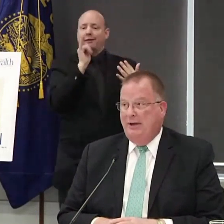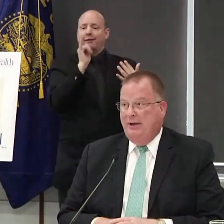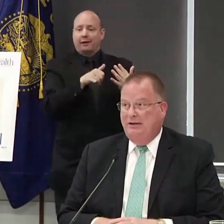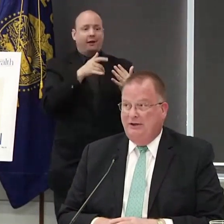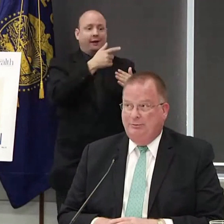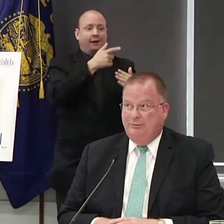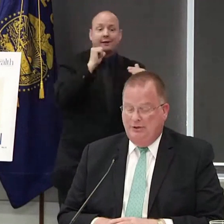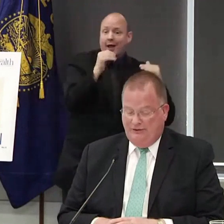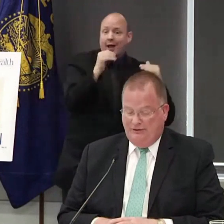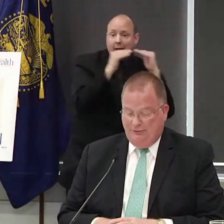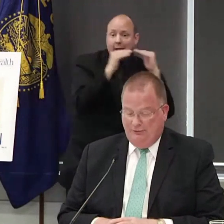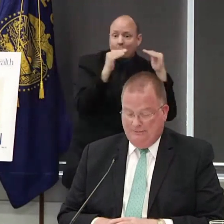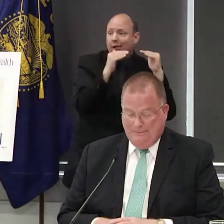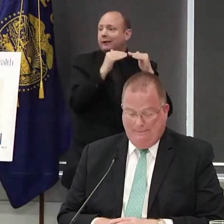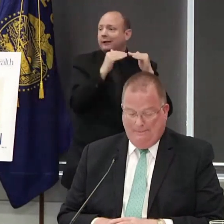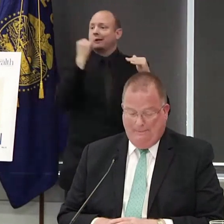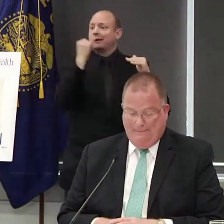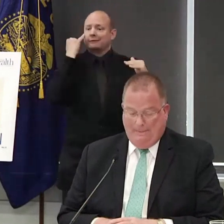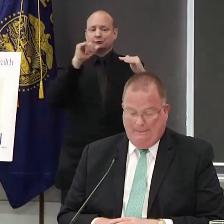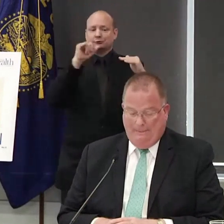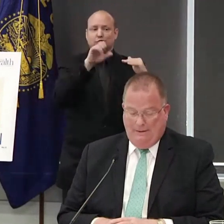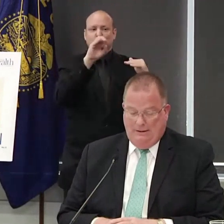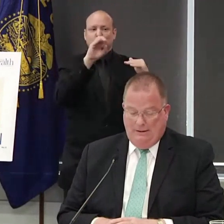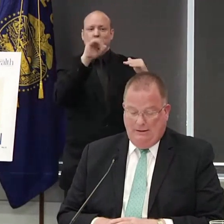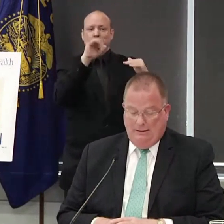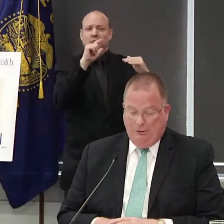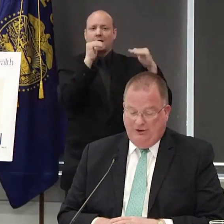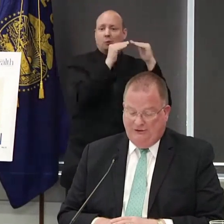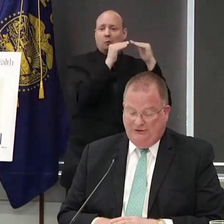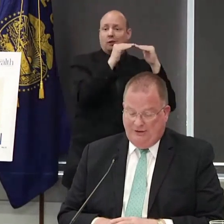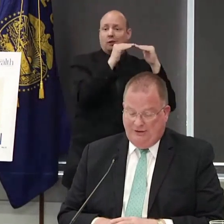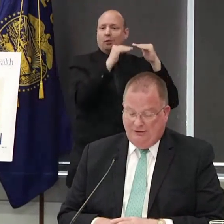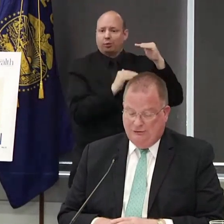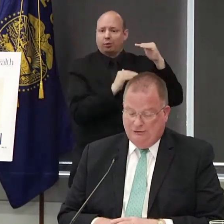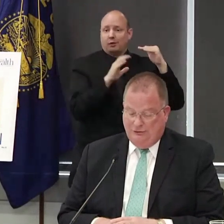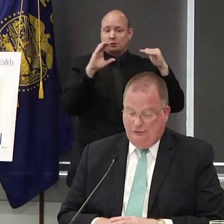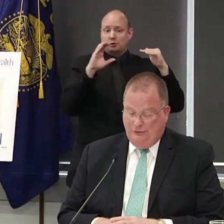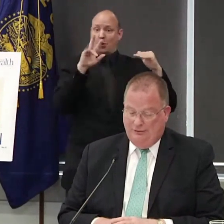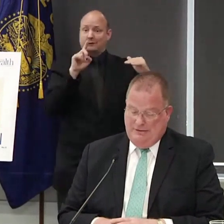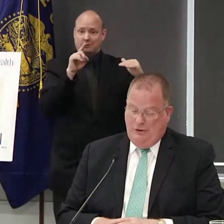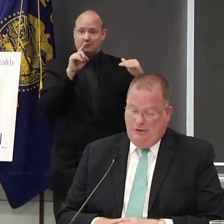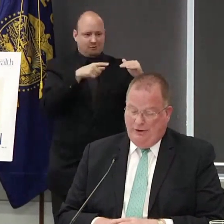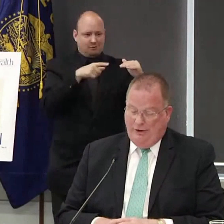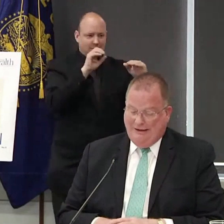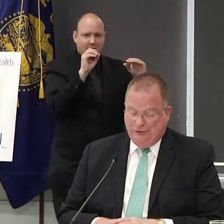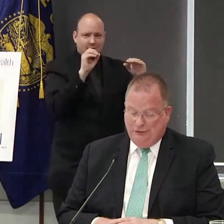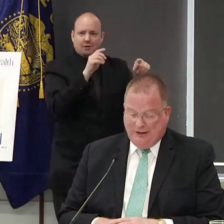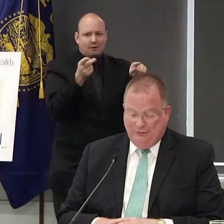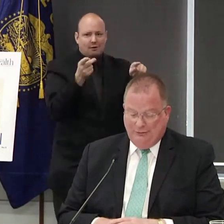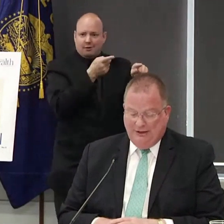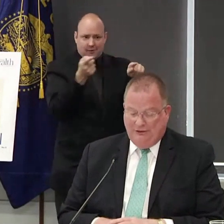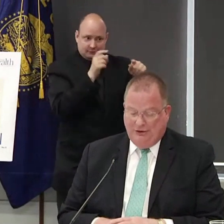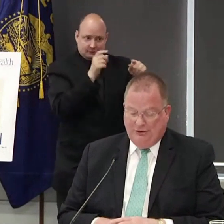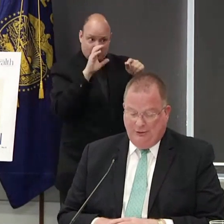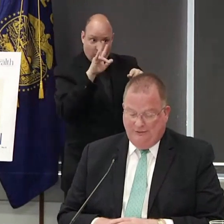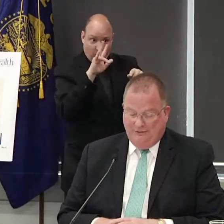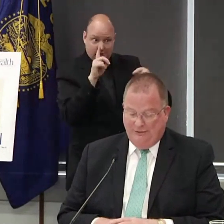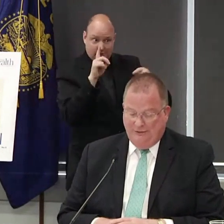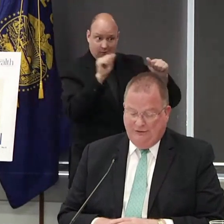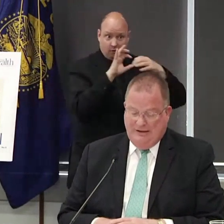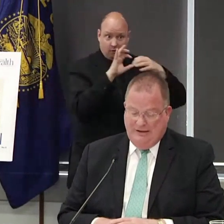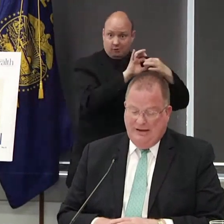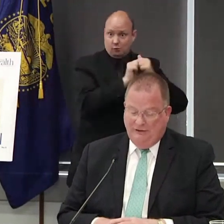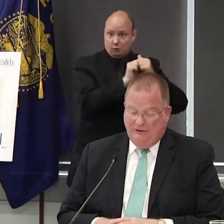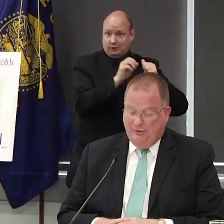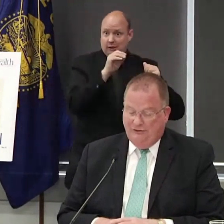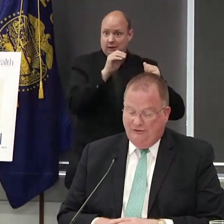and this pandemic has been no exception. The protests of the killing of George Floyd, while not directly related to the